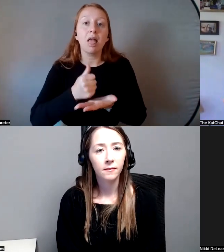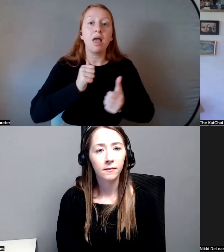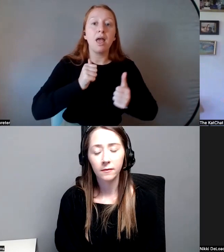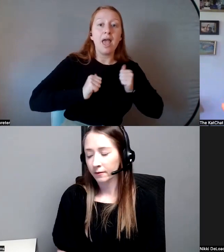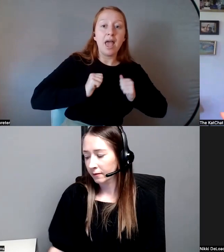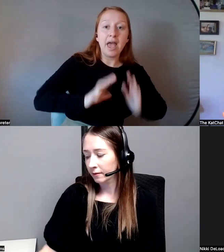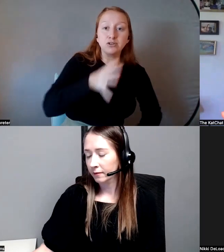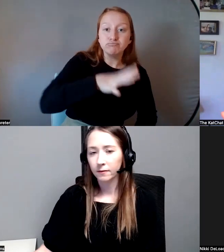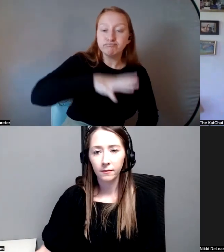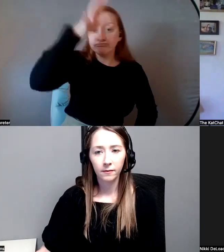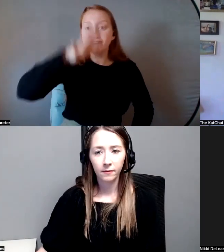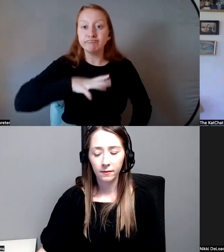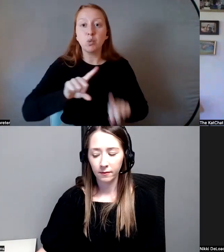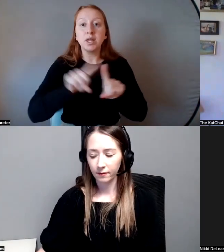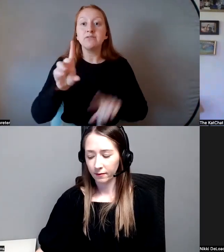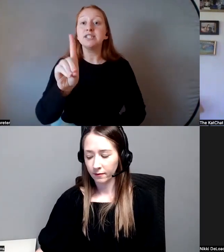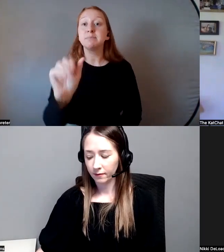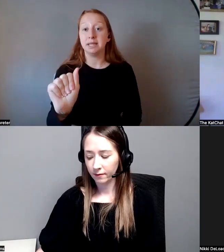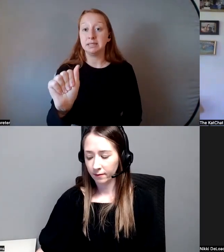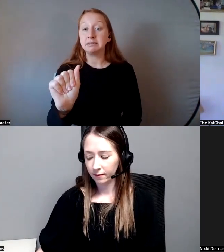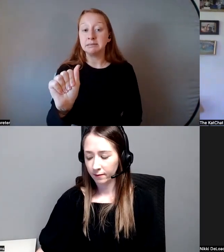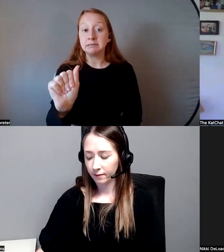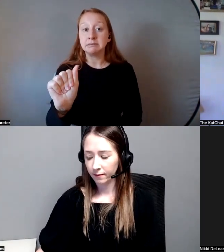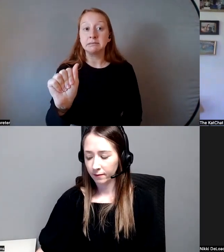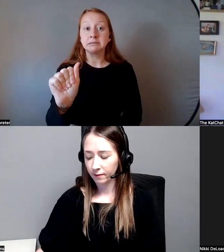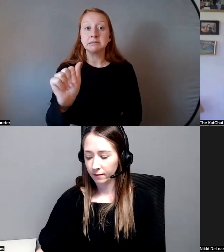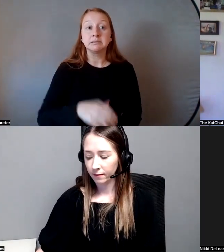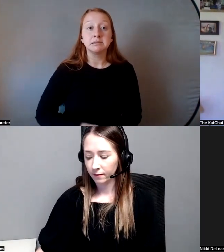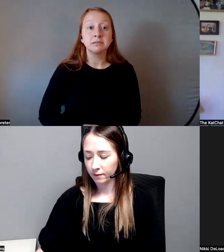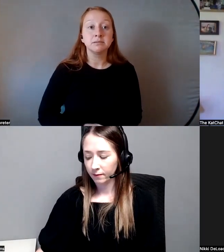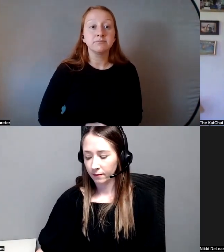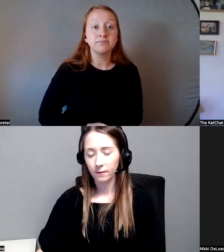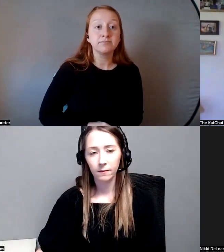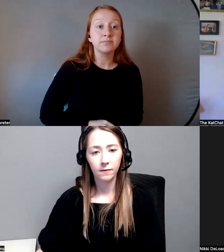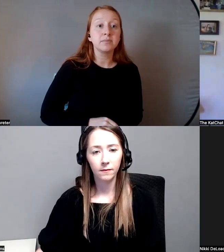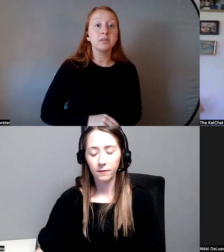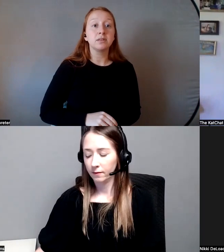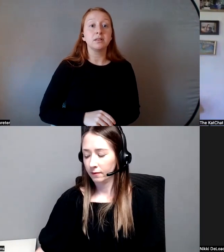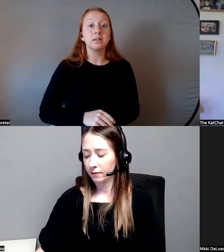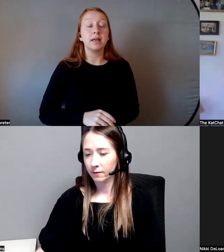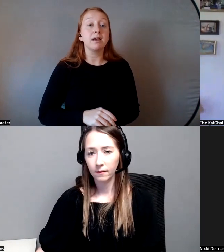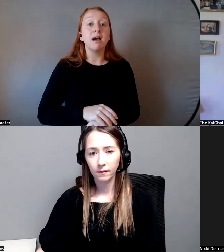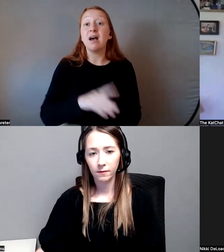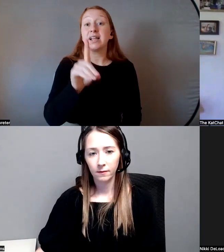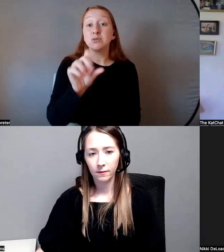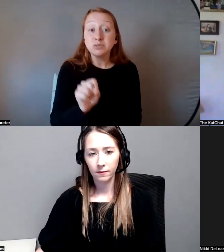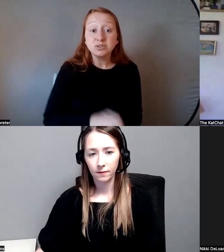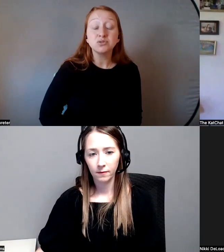a kind of disability, like different home appearing, Down syndrome,